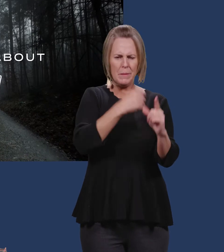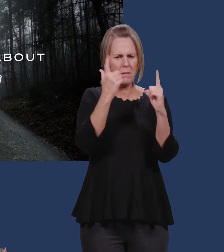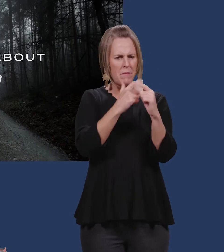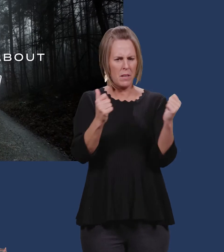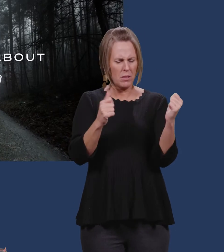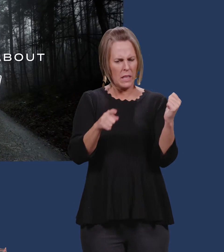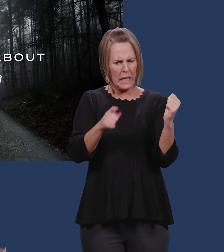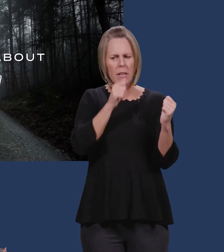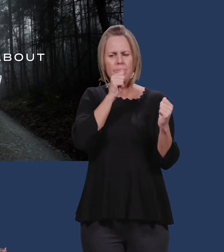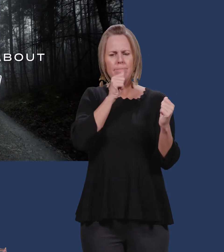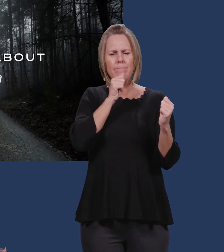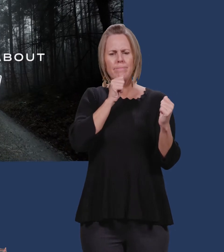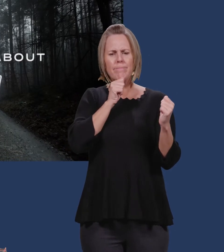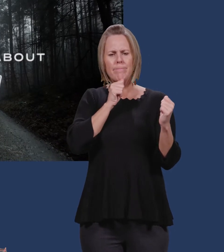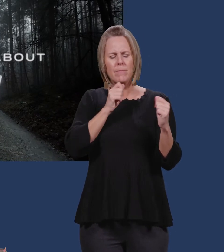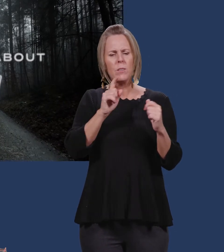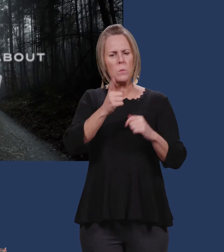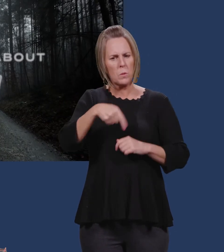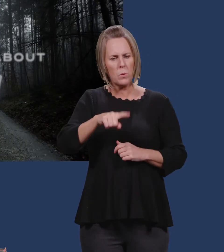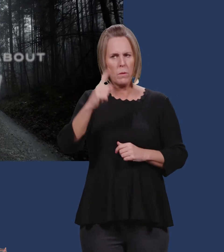So think about him.